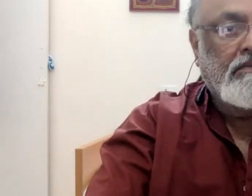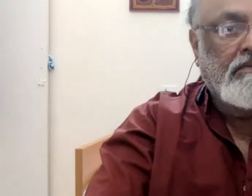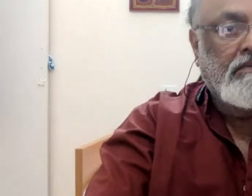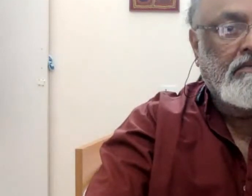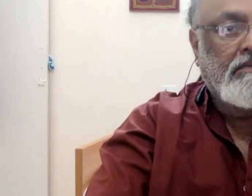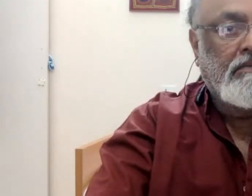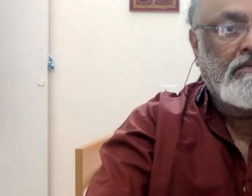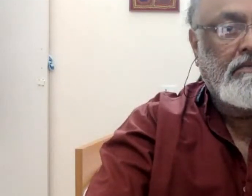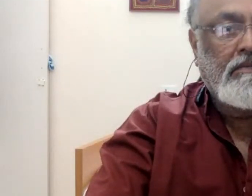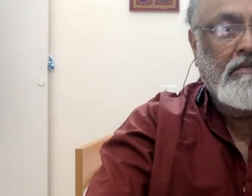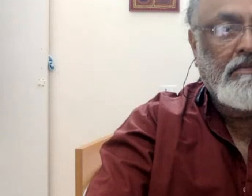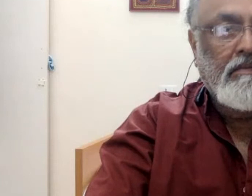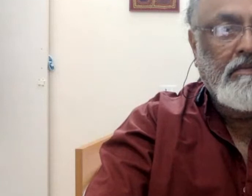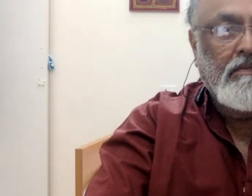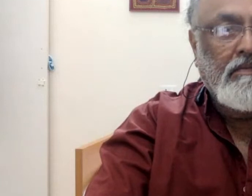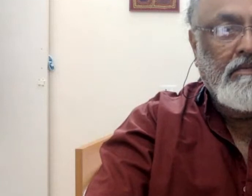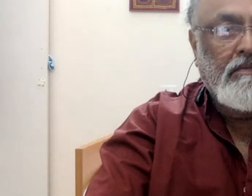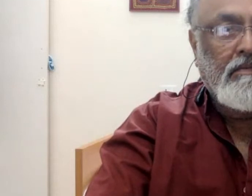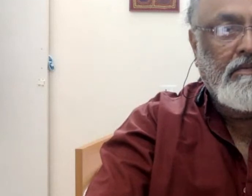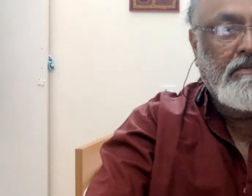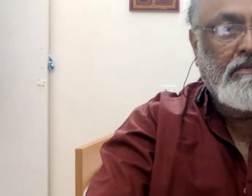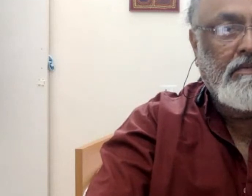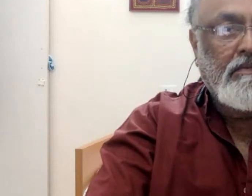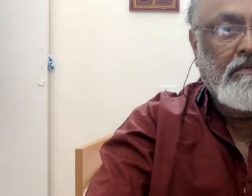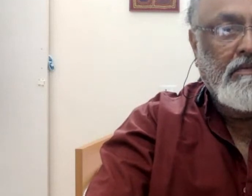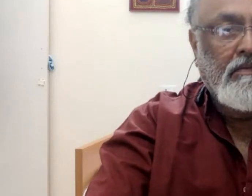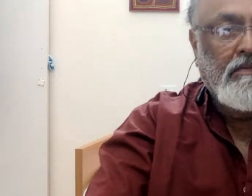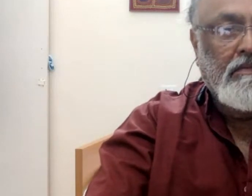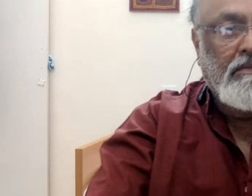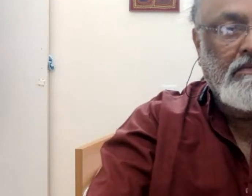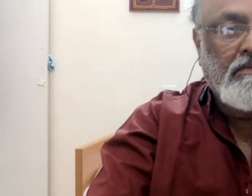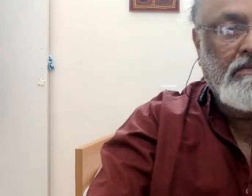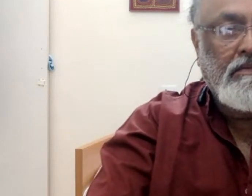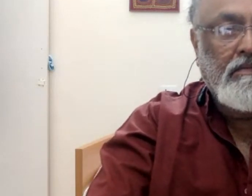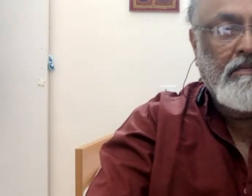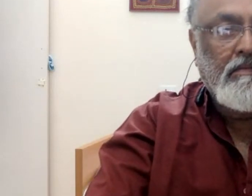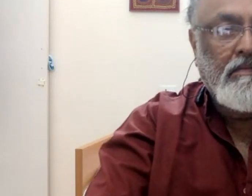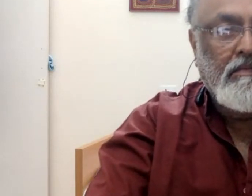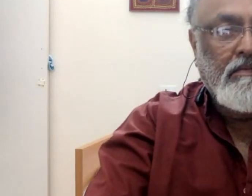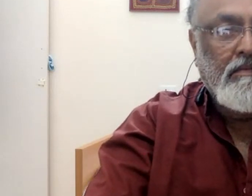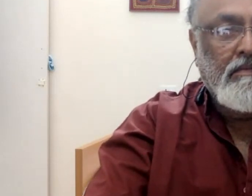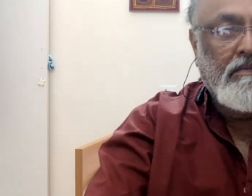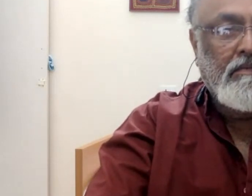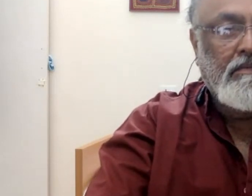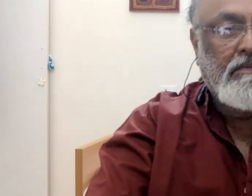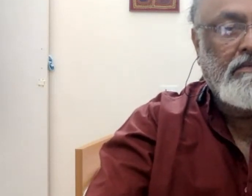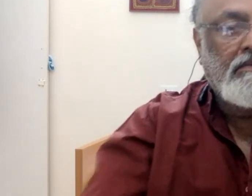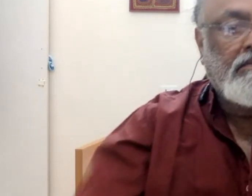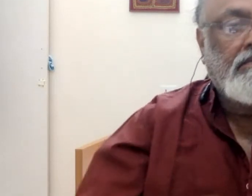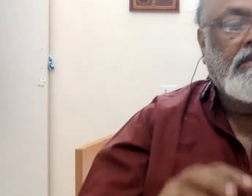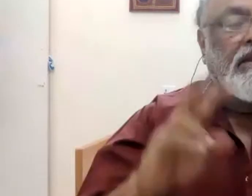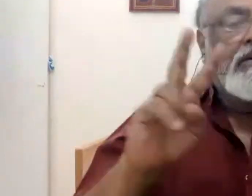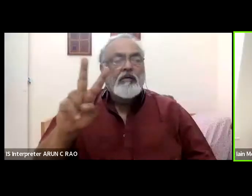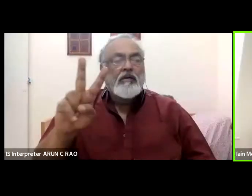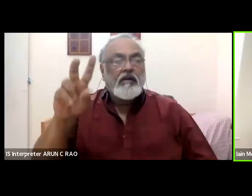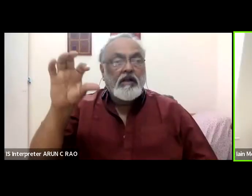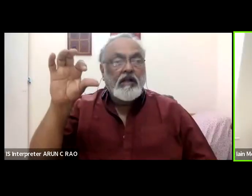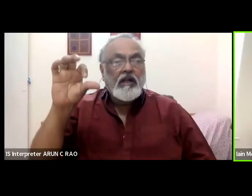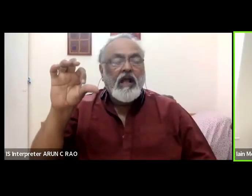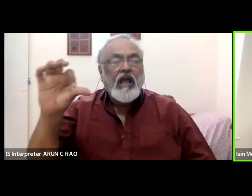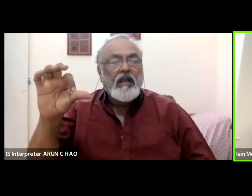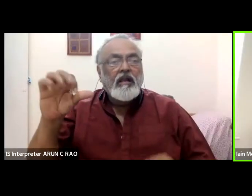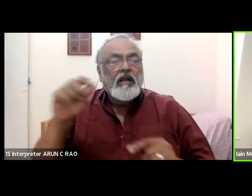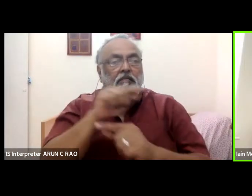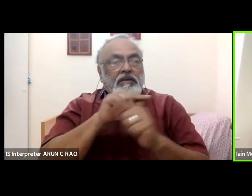got 29% government and policy sector stakeholder groups, 29% civil society